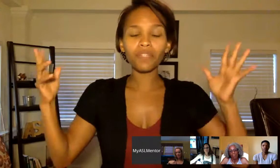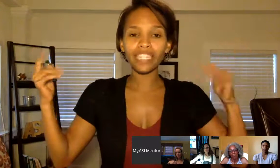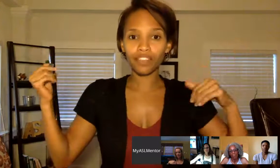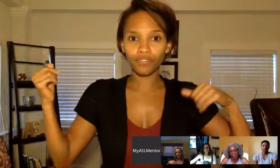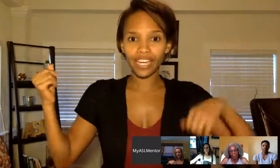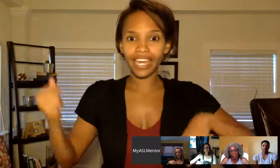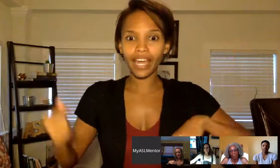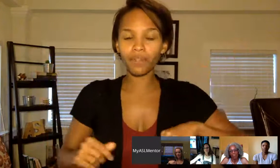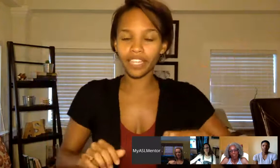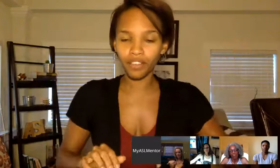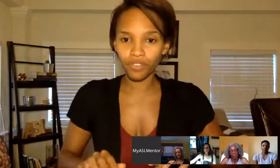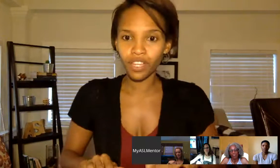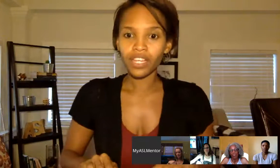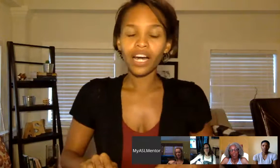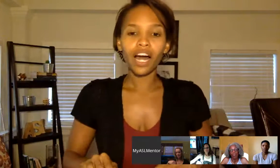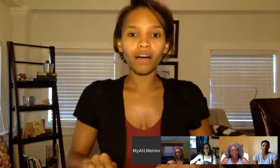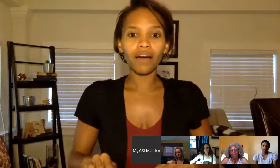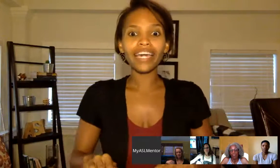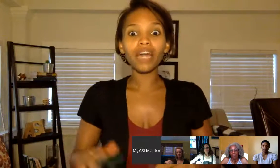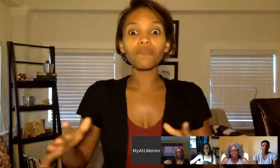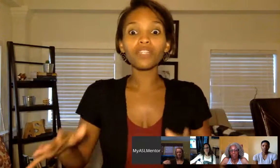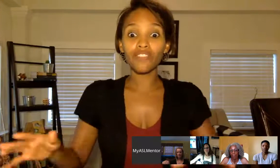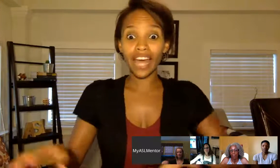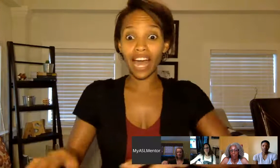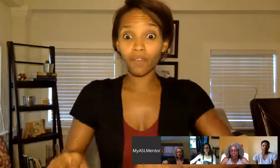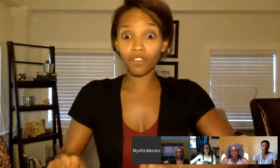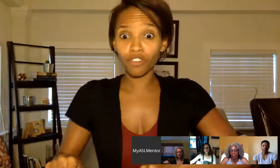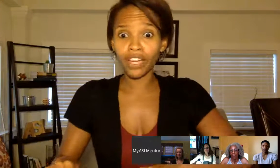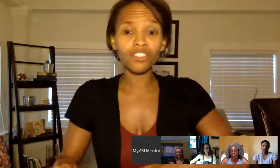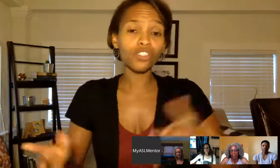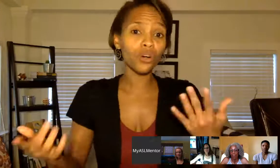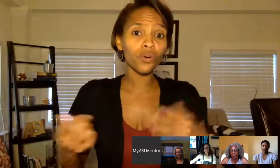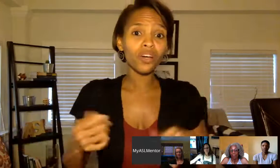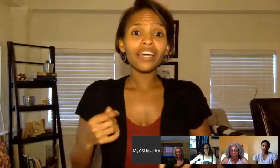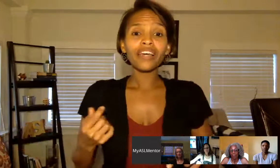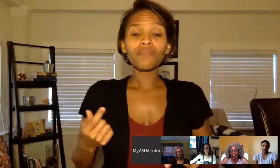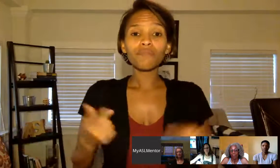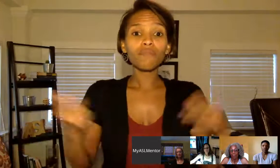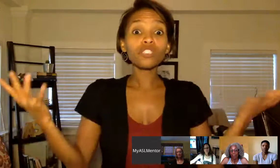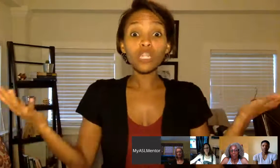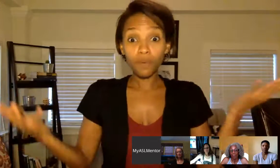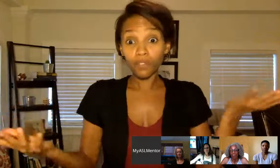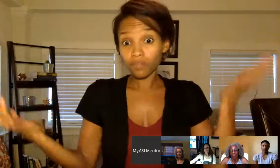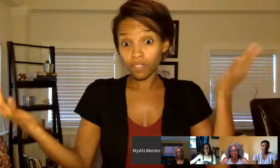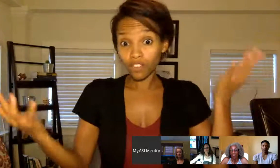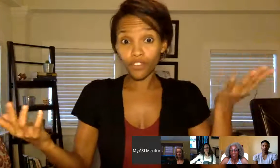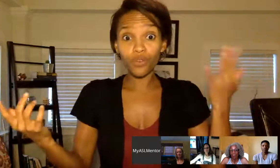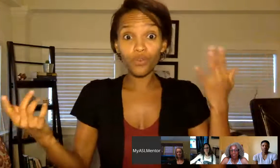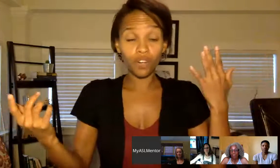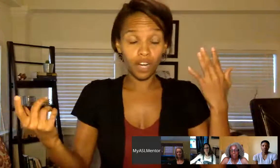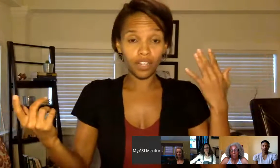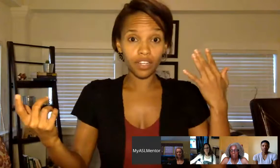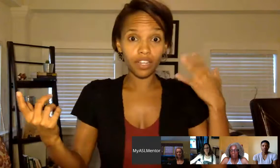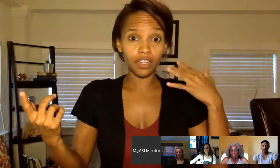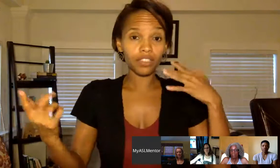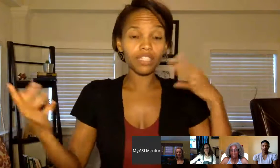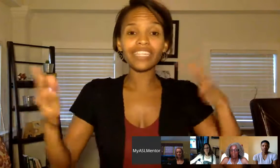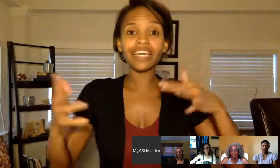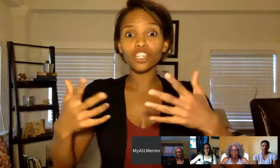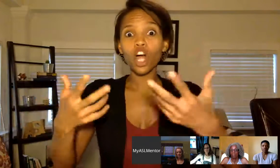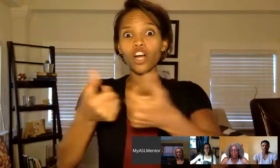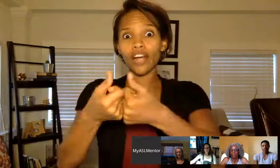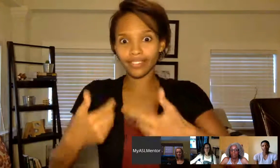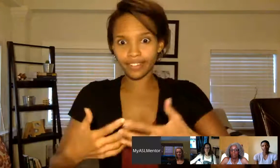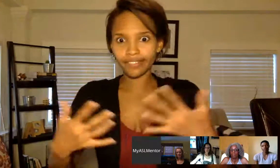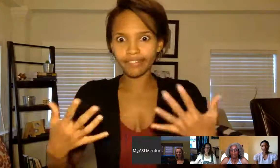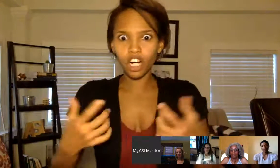Can't believe, I can't believe. I can't believe it happened, right? So most people, if you, let's say it's